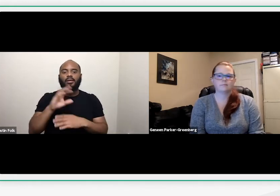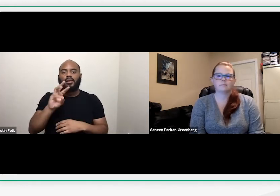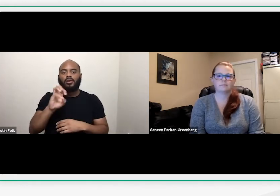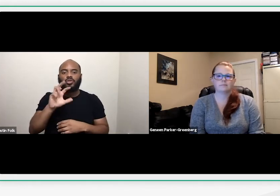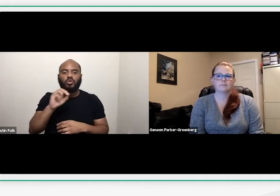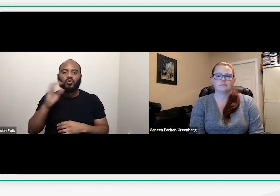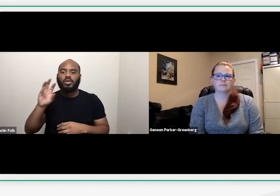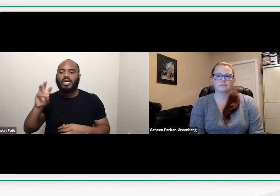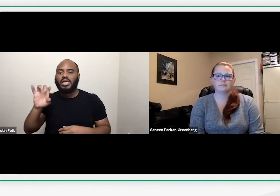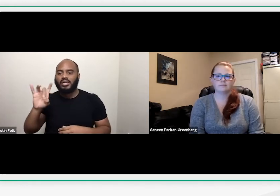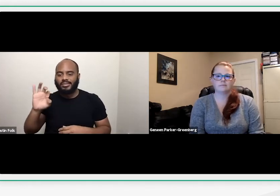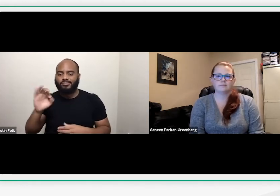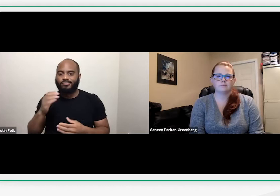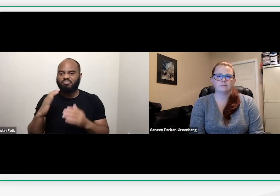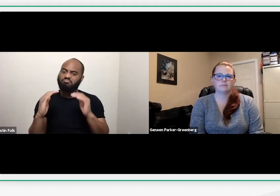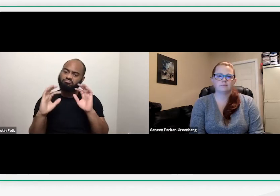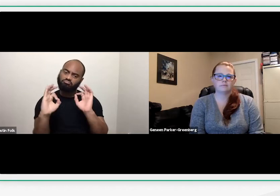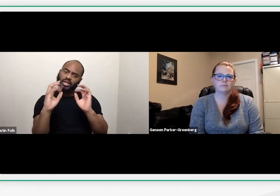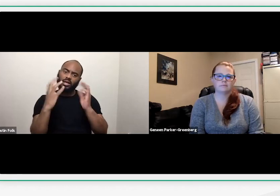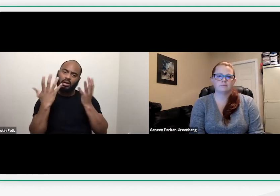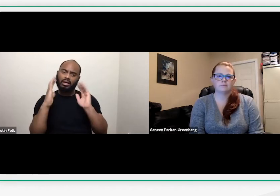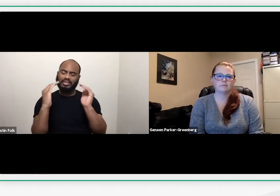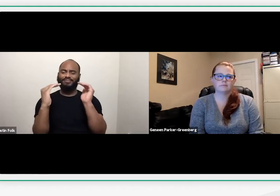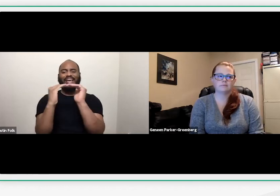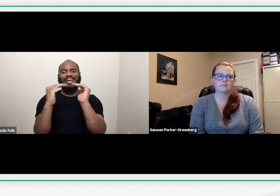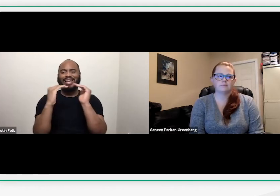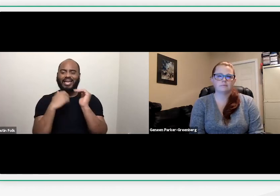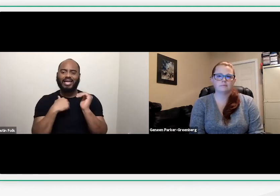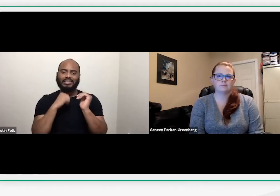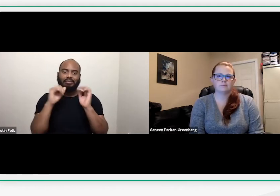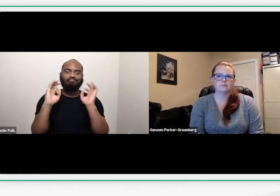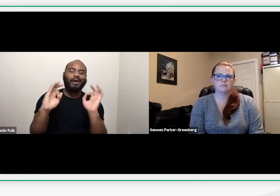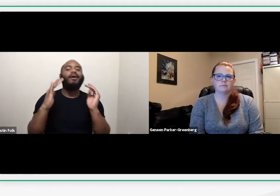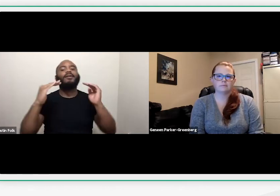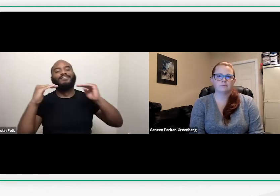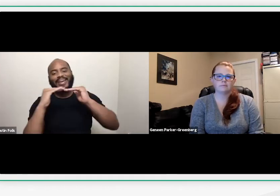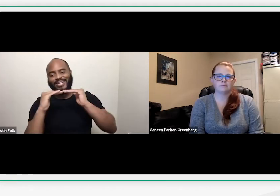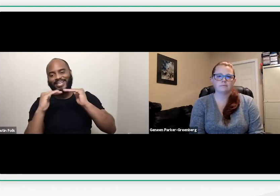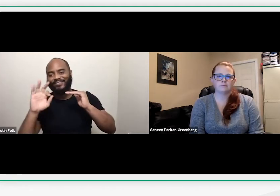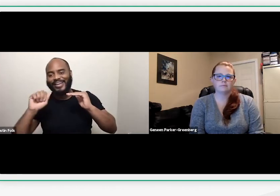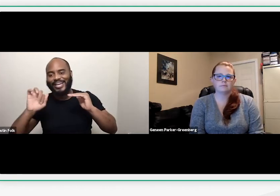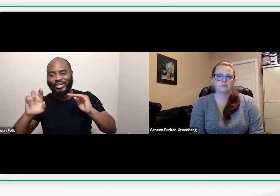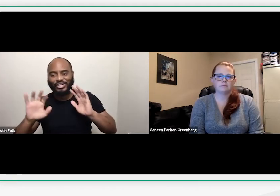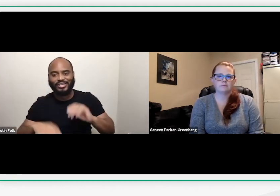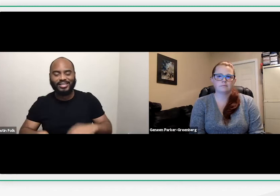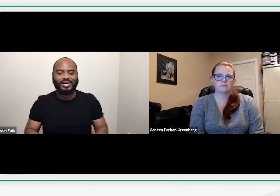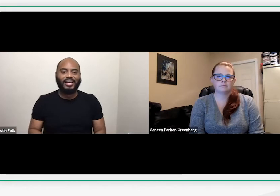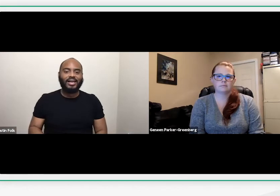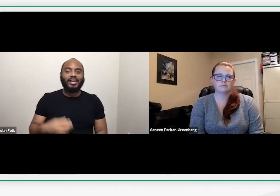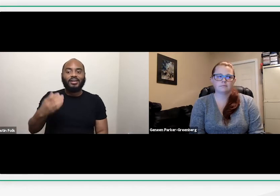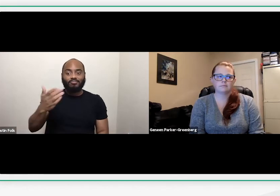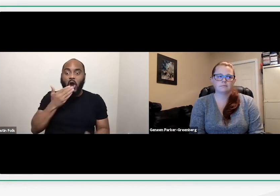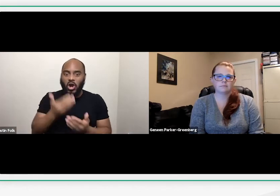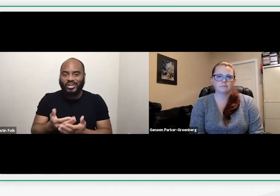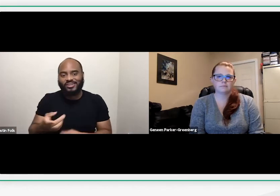629 is pretty bad. It's considered bad credit. 630 to 689 is considered fair, not perfect, but